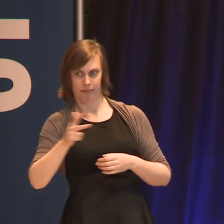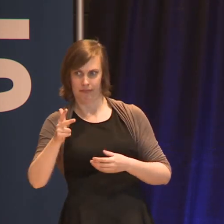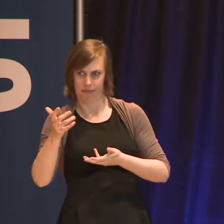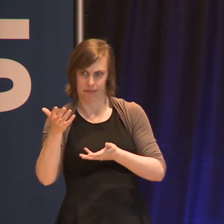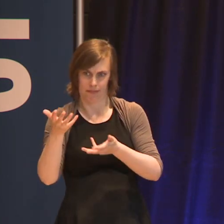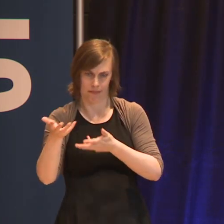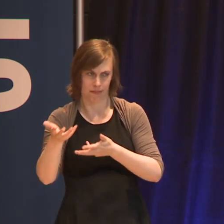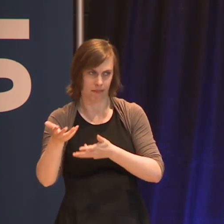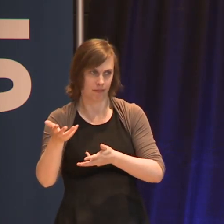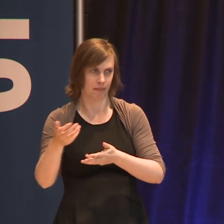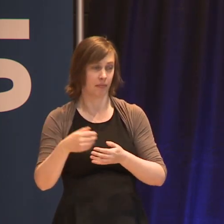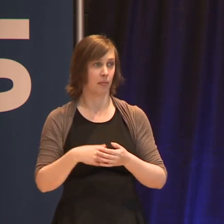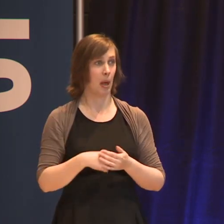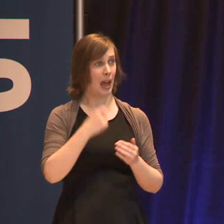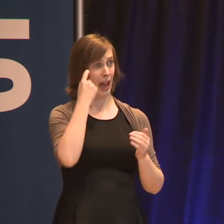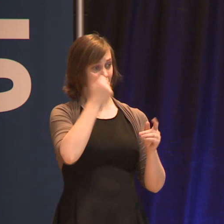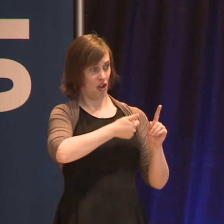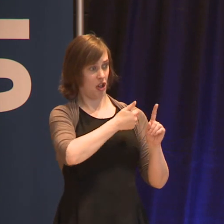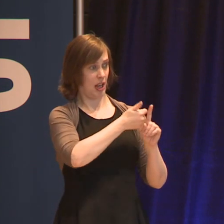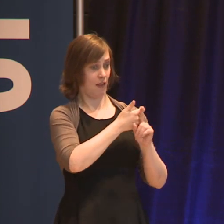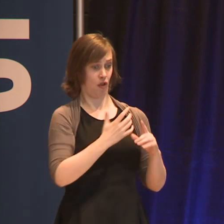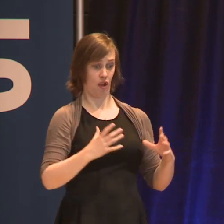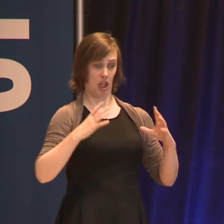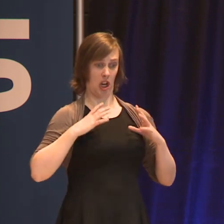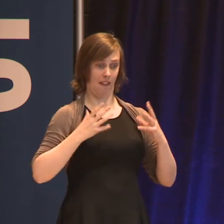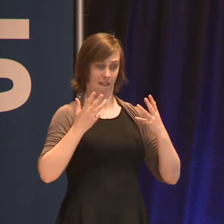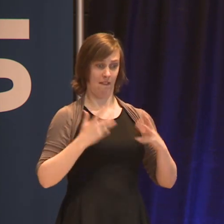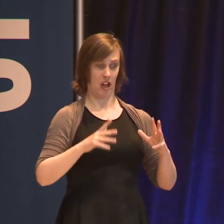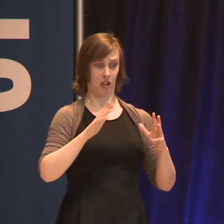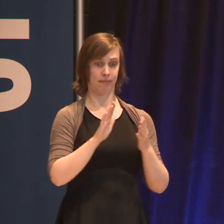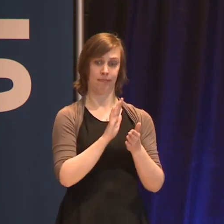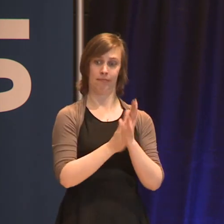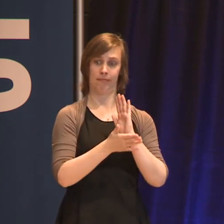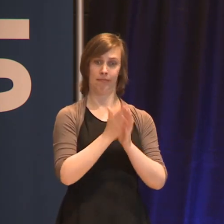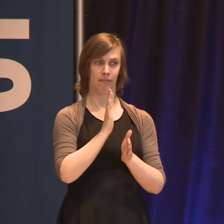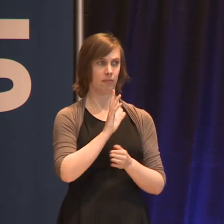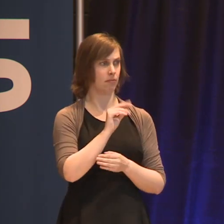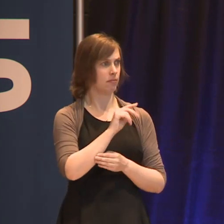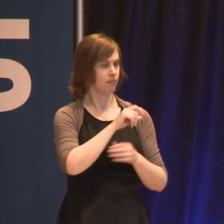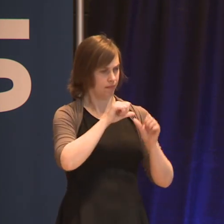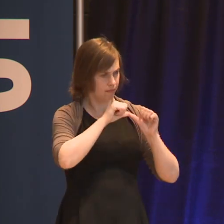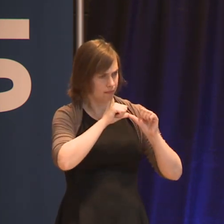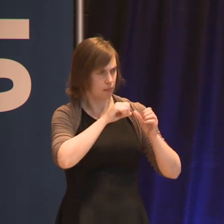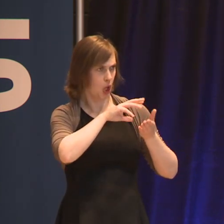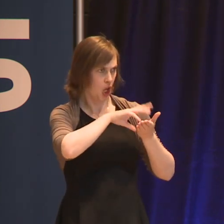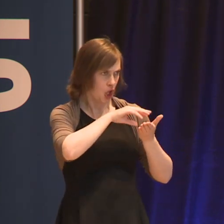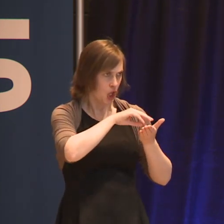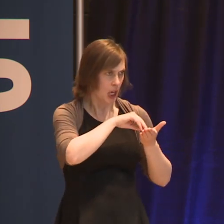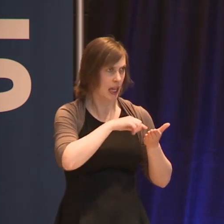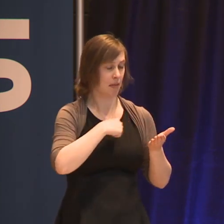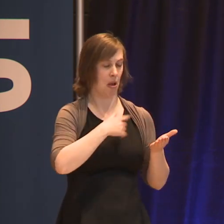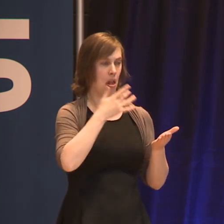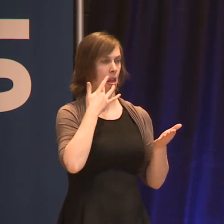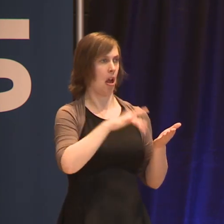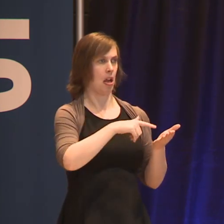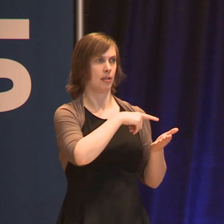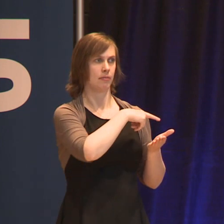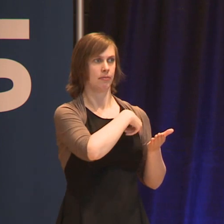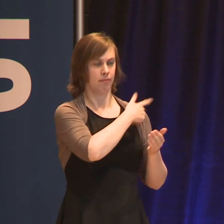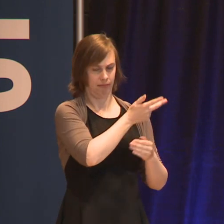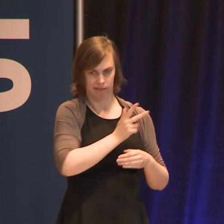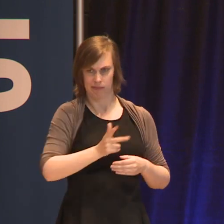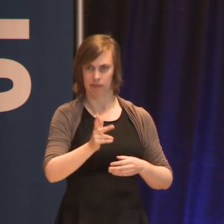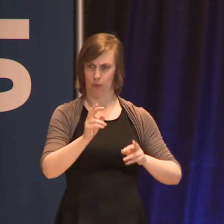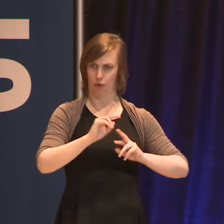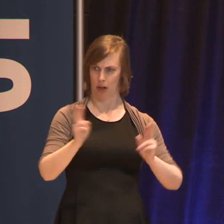learning and her willingness to help me that day, I could have easily died. She immediately began to administer first aid,